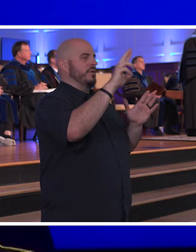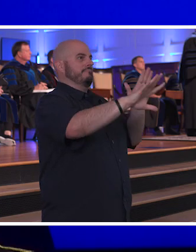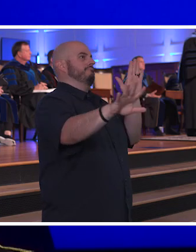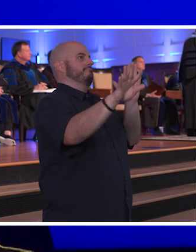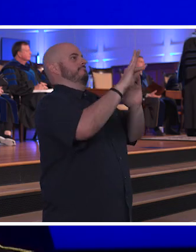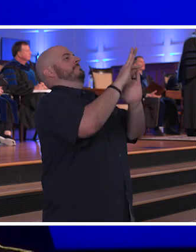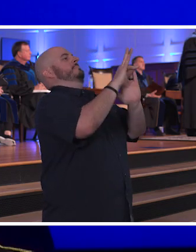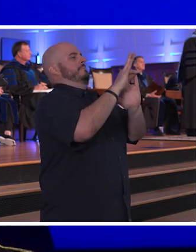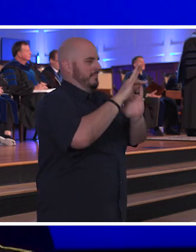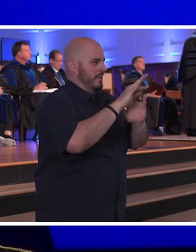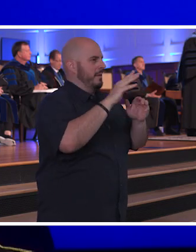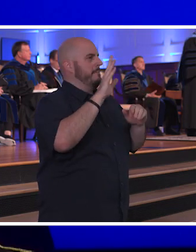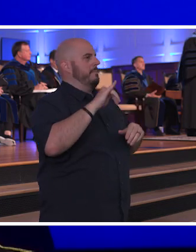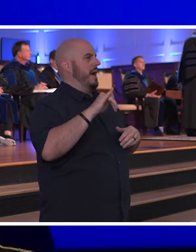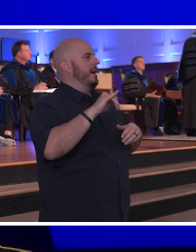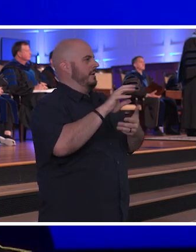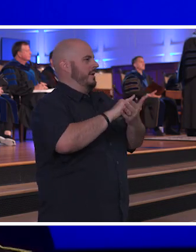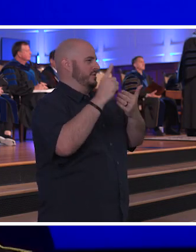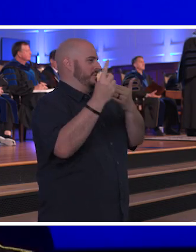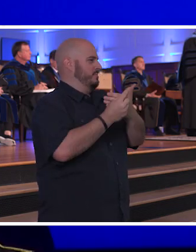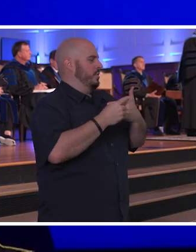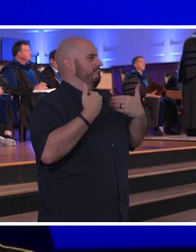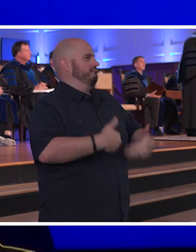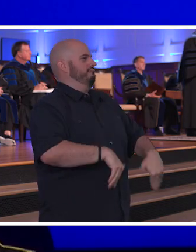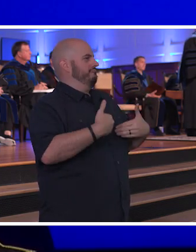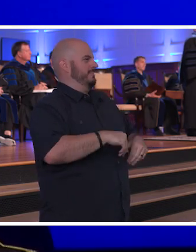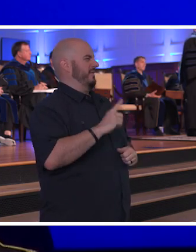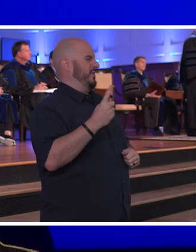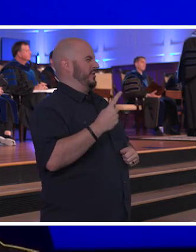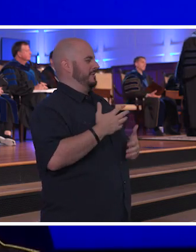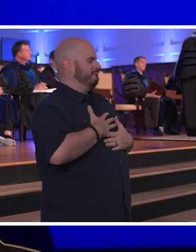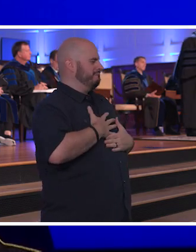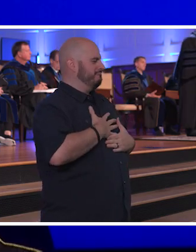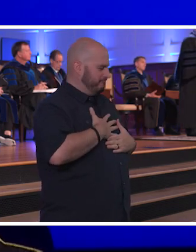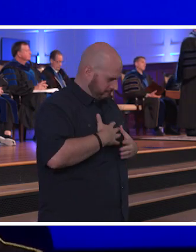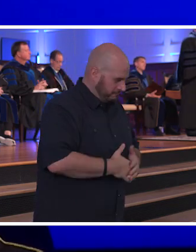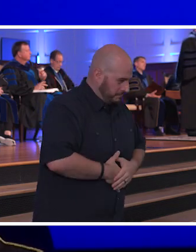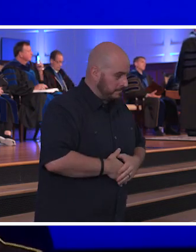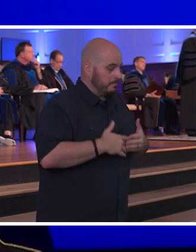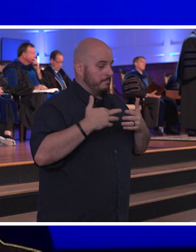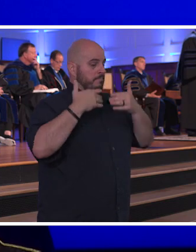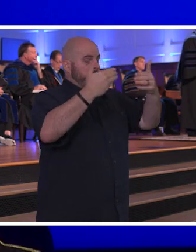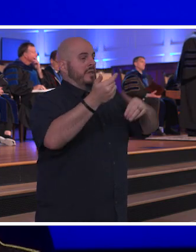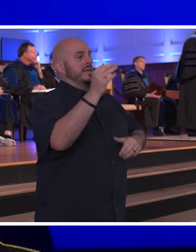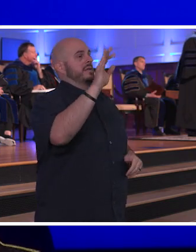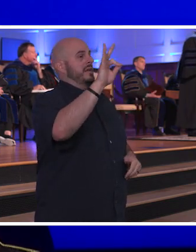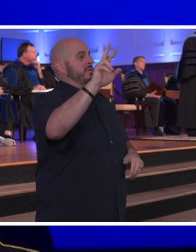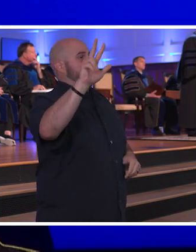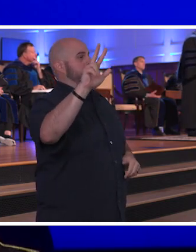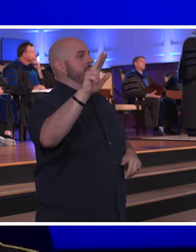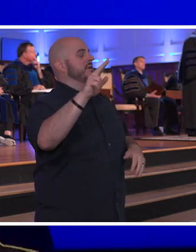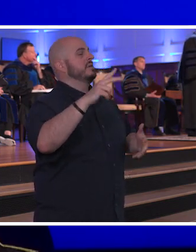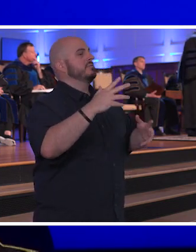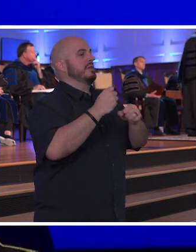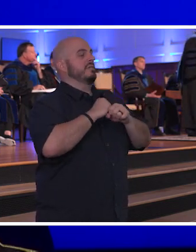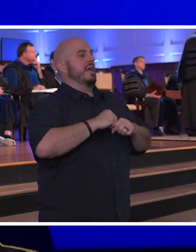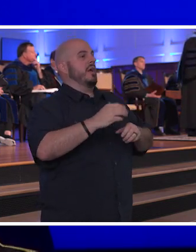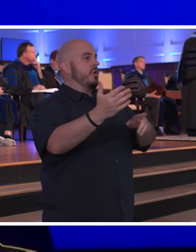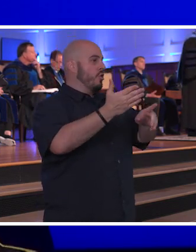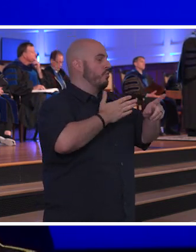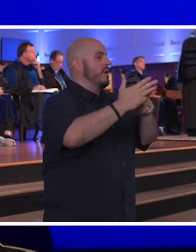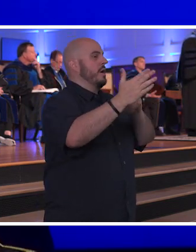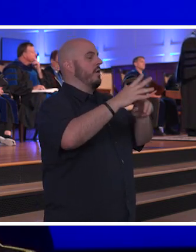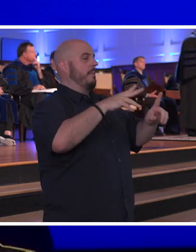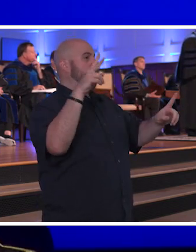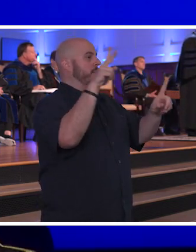our International Mission Board. In 1993, she received a career appointment as a church associate developer